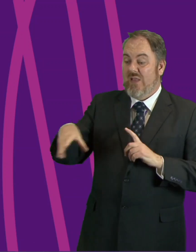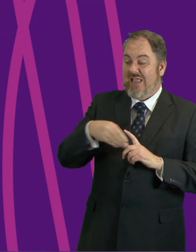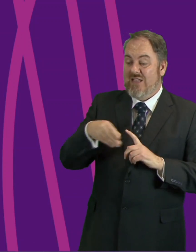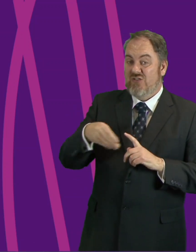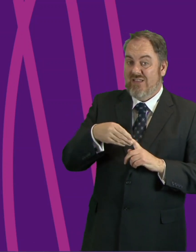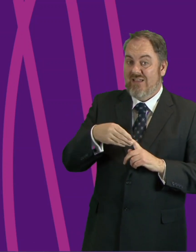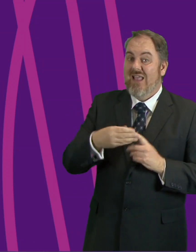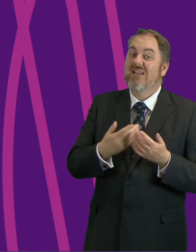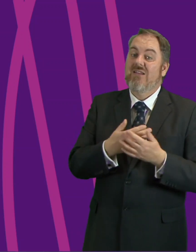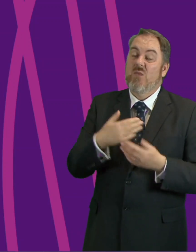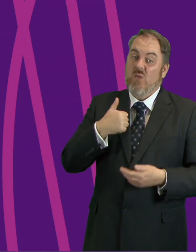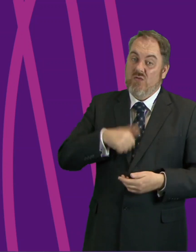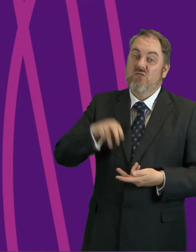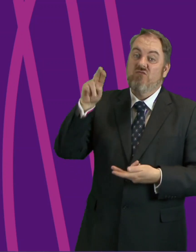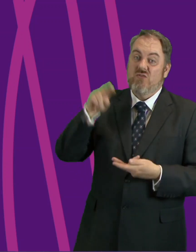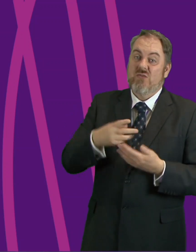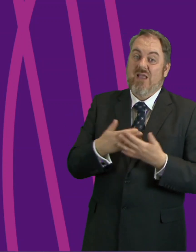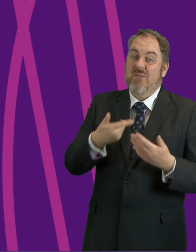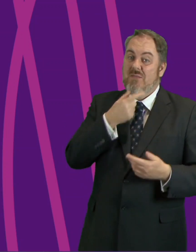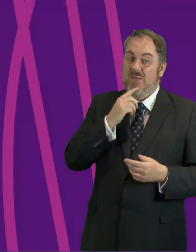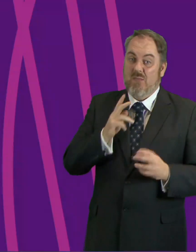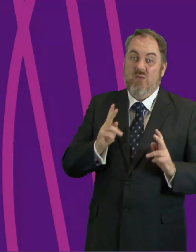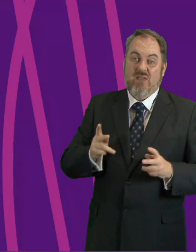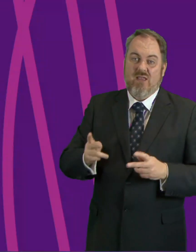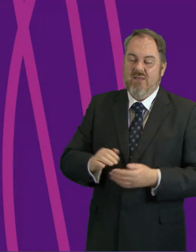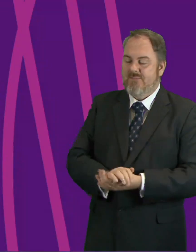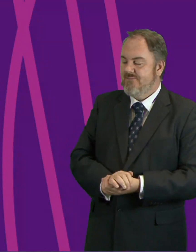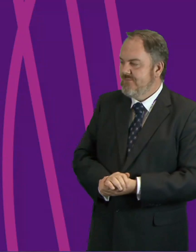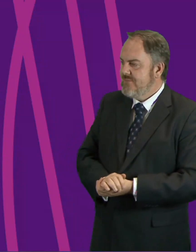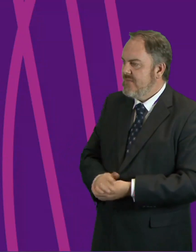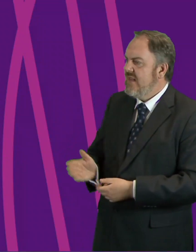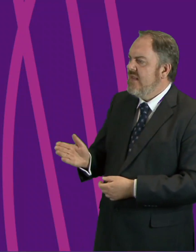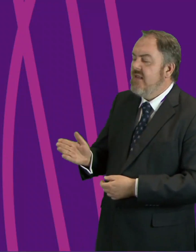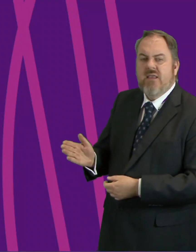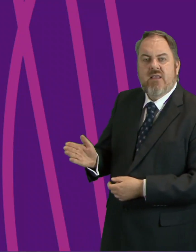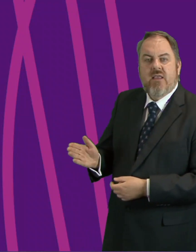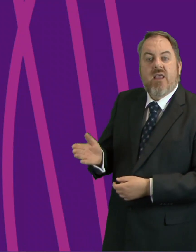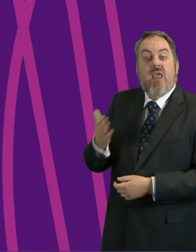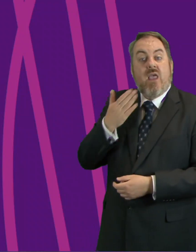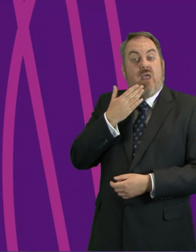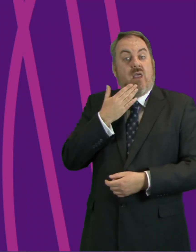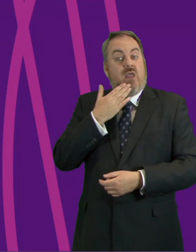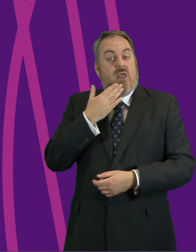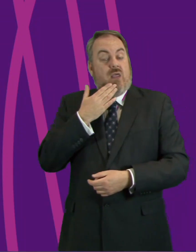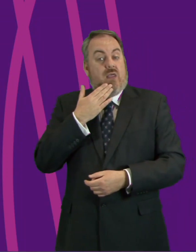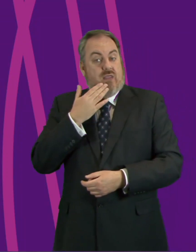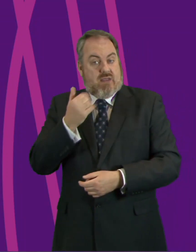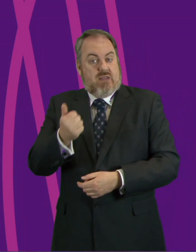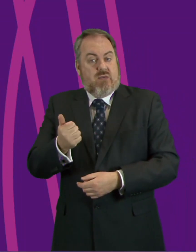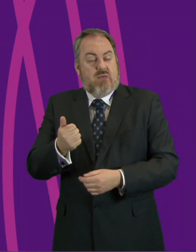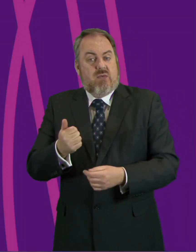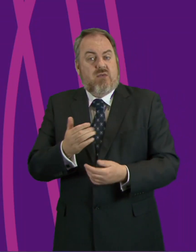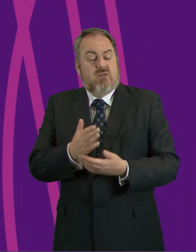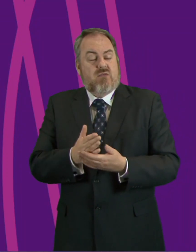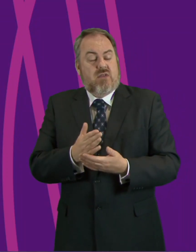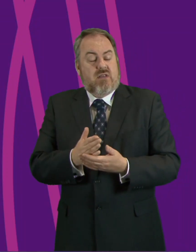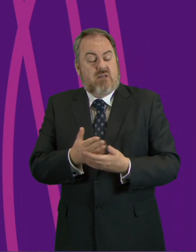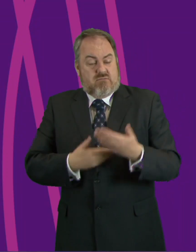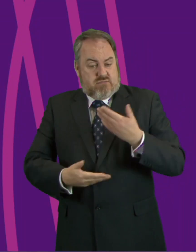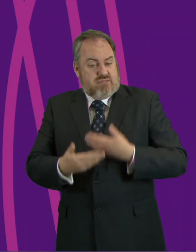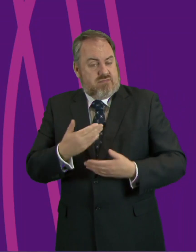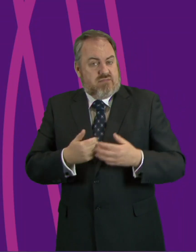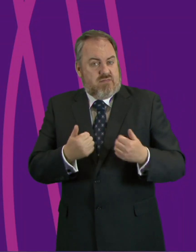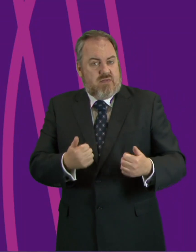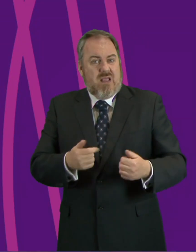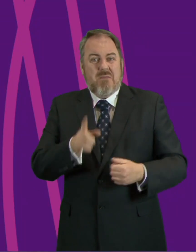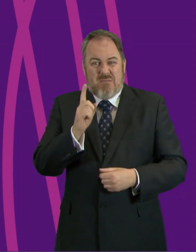declining. Richard Leonard. Thanks, Presiding Officer. Our care workers are putting themselves at risk in the front